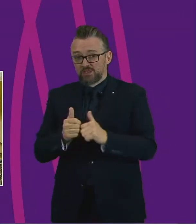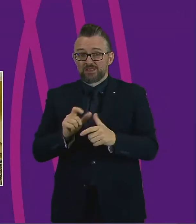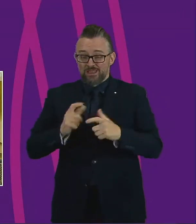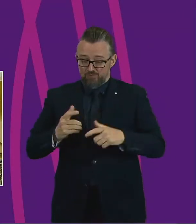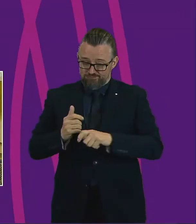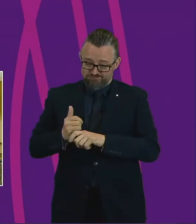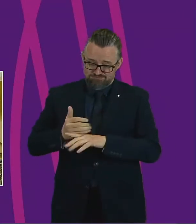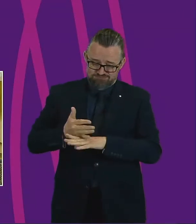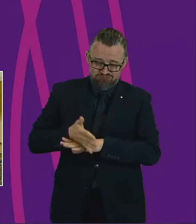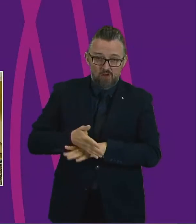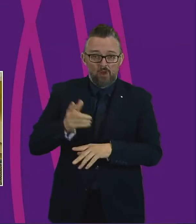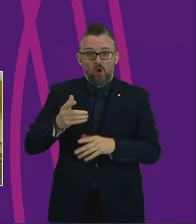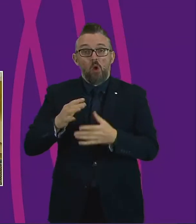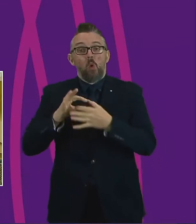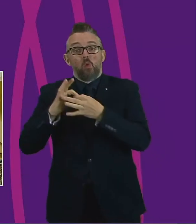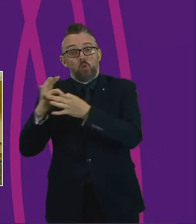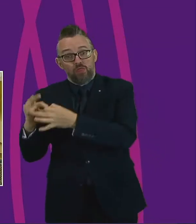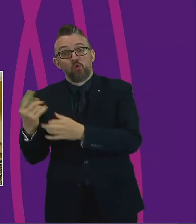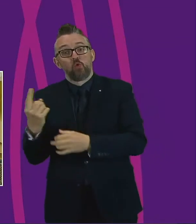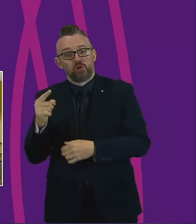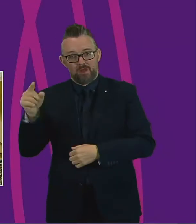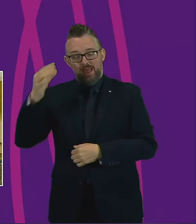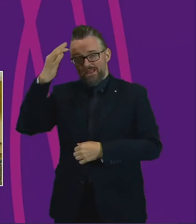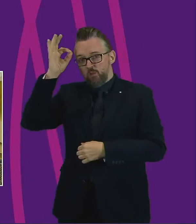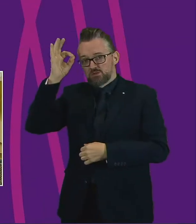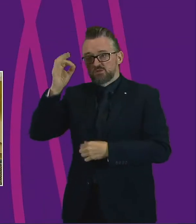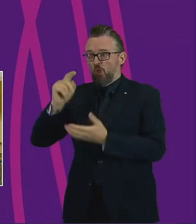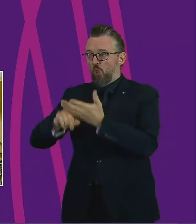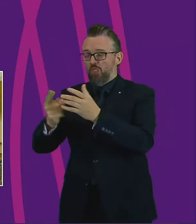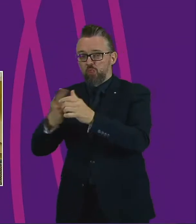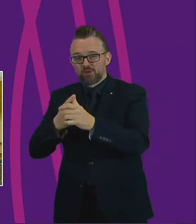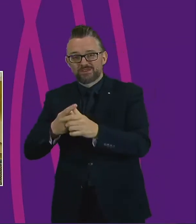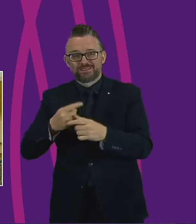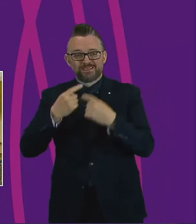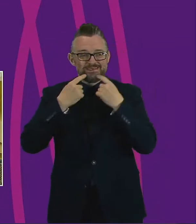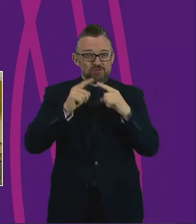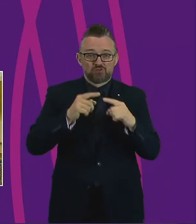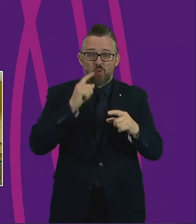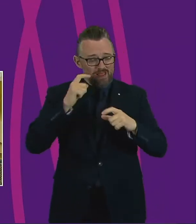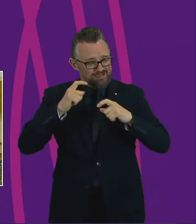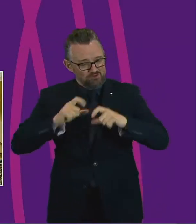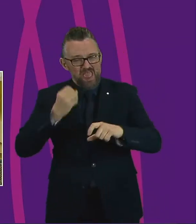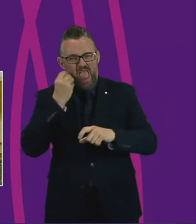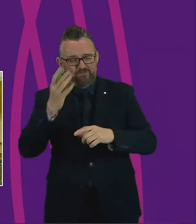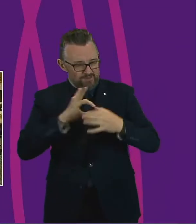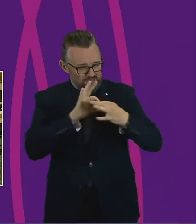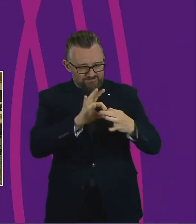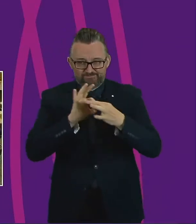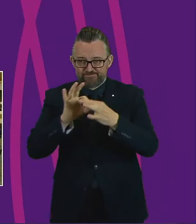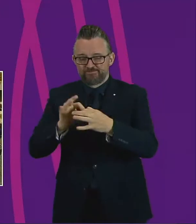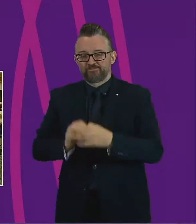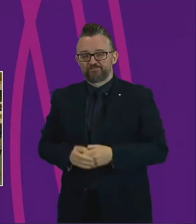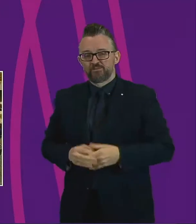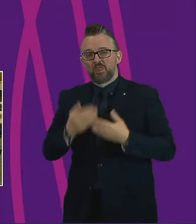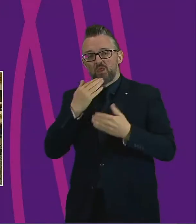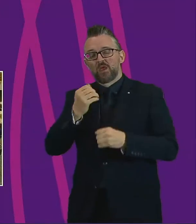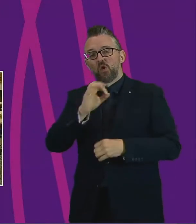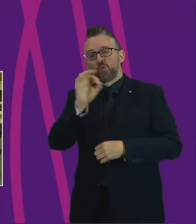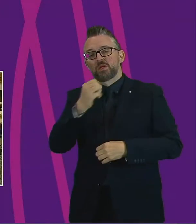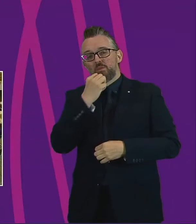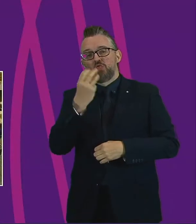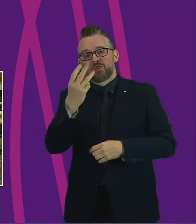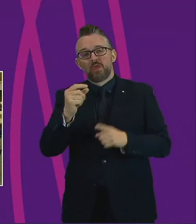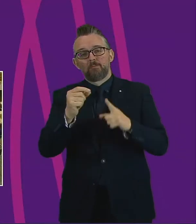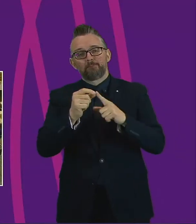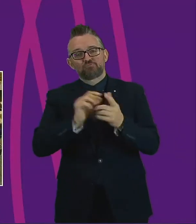our partners in local councils and with teachers and with others, are going to continue to do day in and day out. Thank you. Question number 3, Patrick